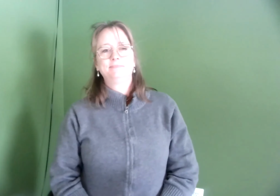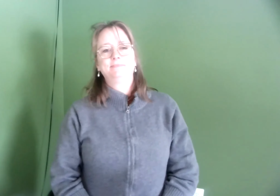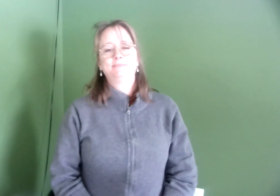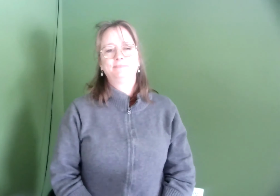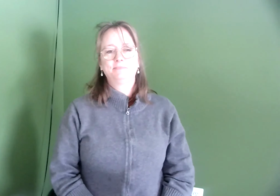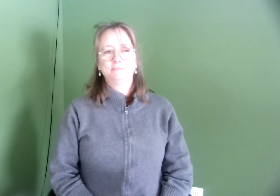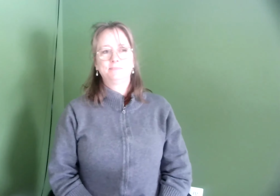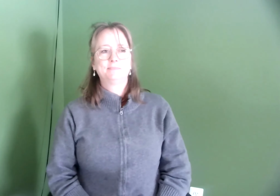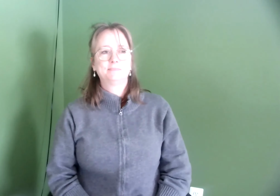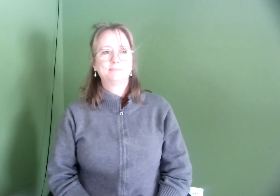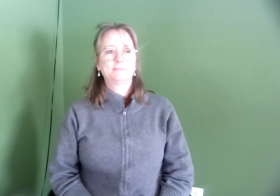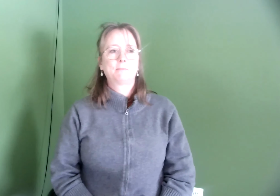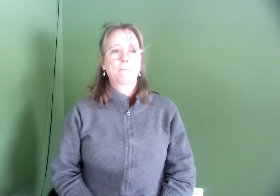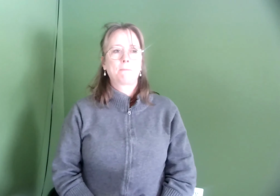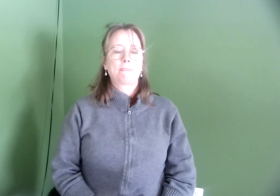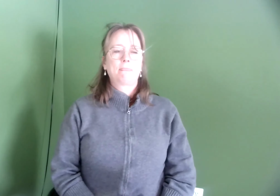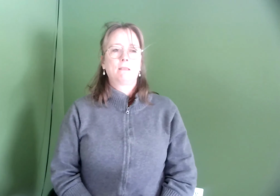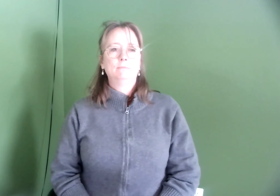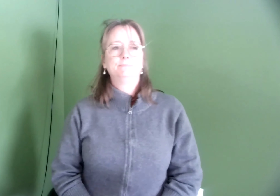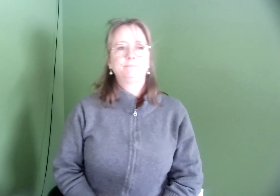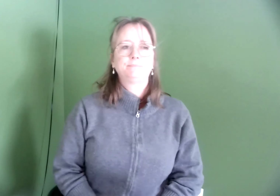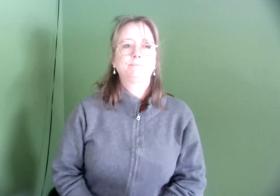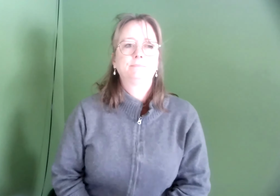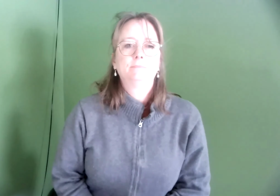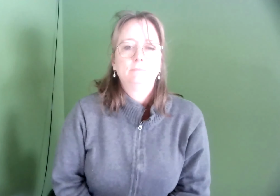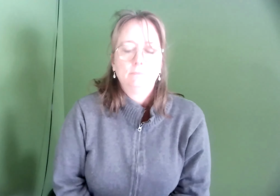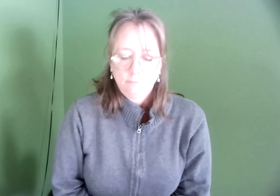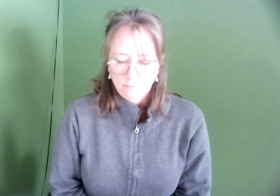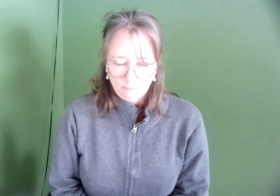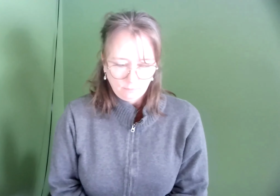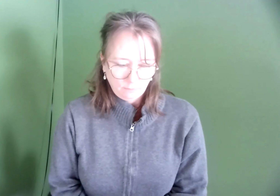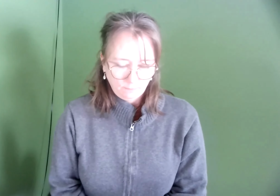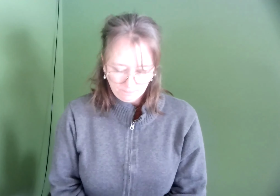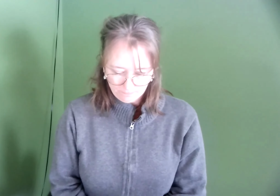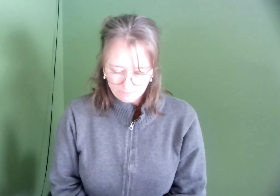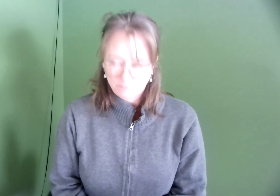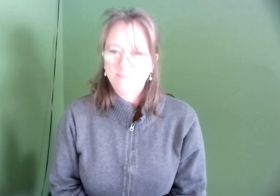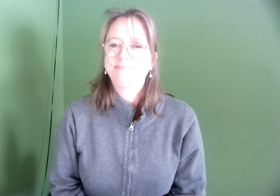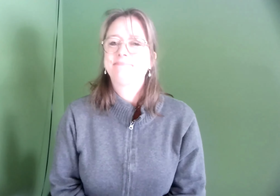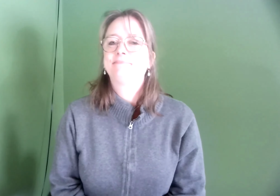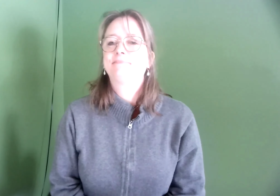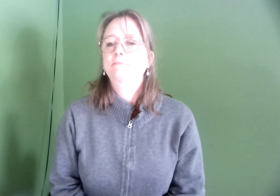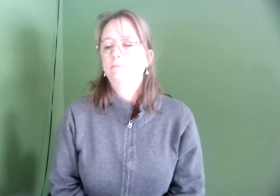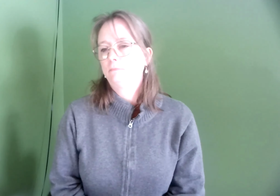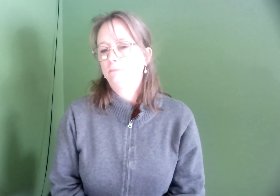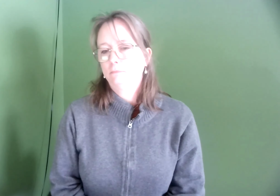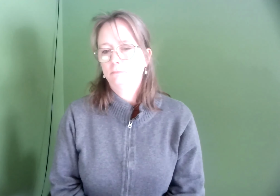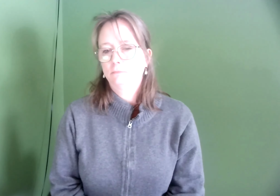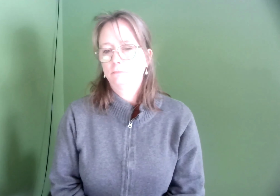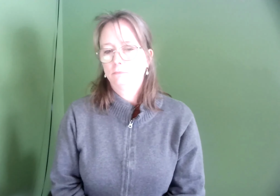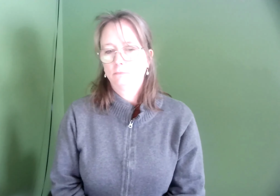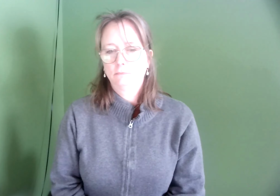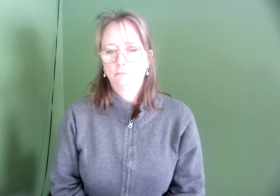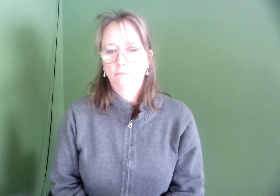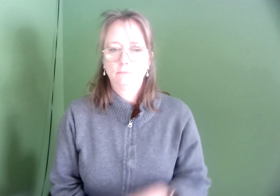pero soy muy apasionado en cuanto a lo que concierne la salud mental y el tener lugares para poder